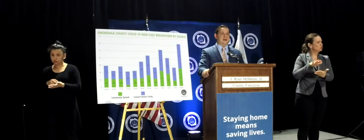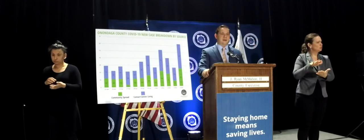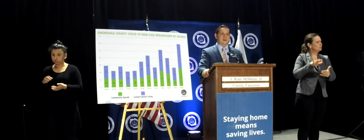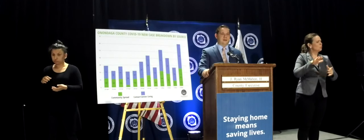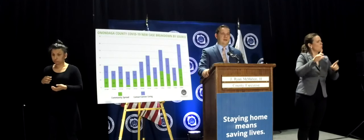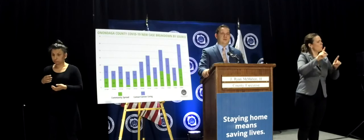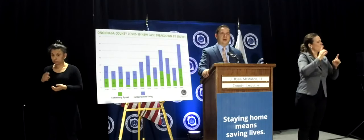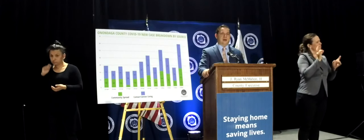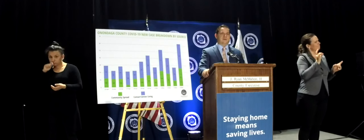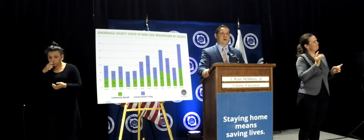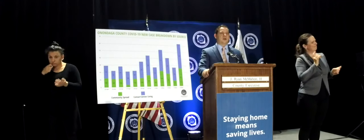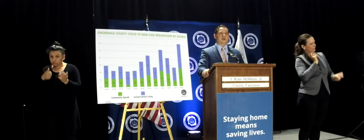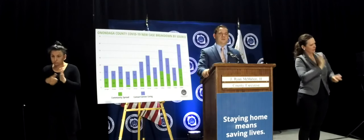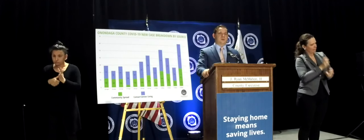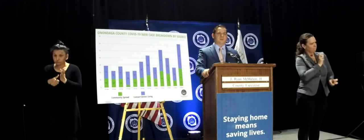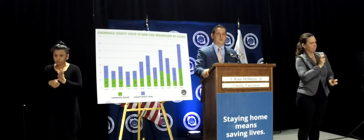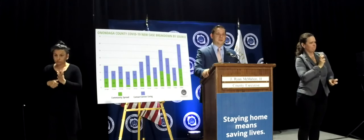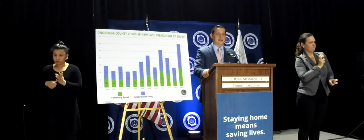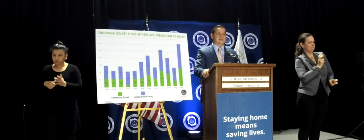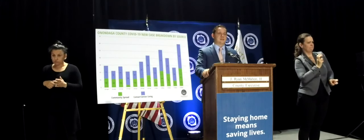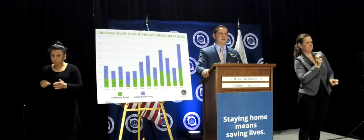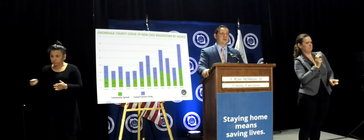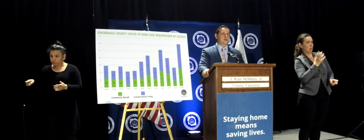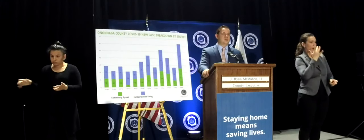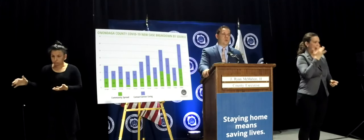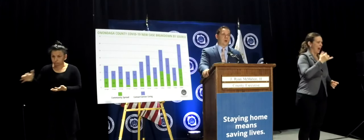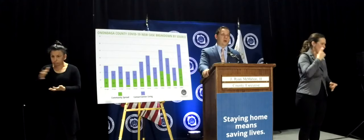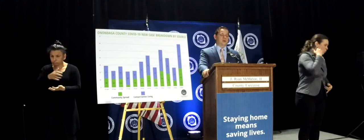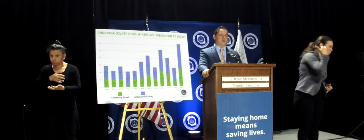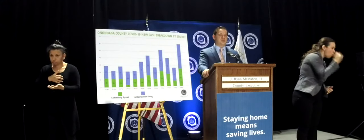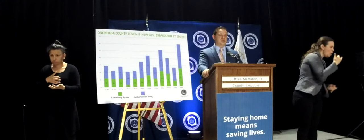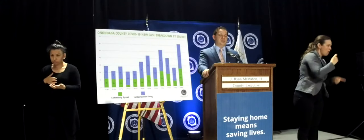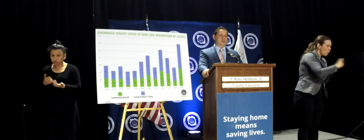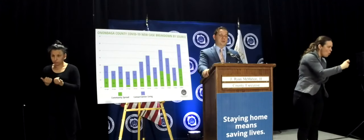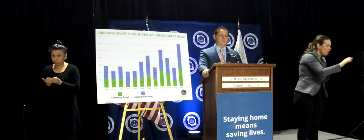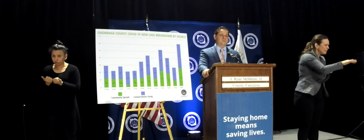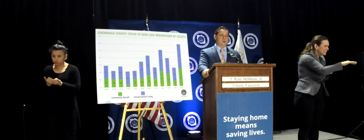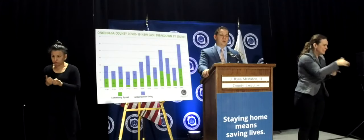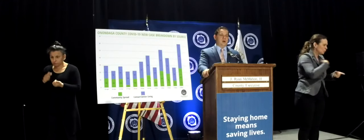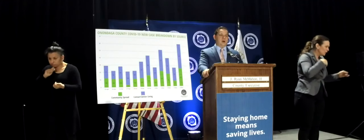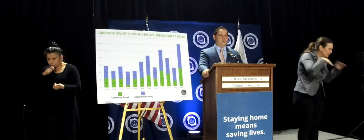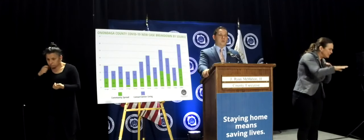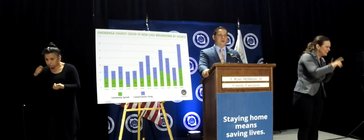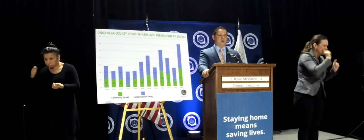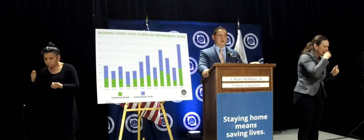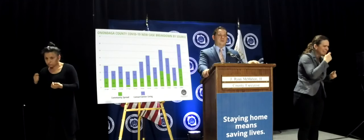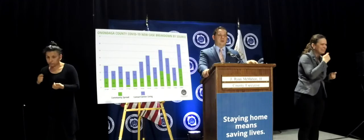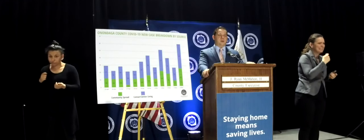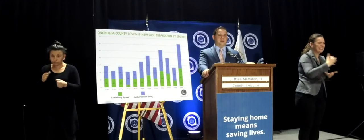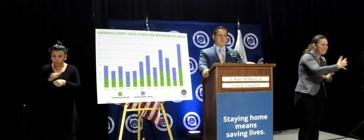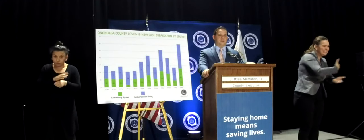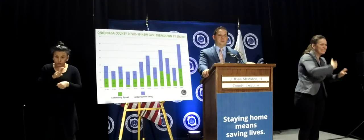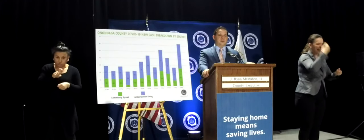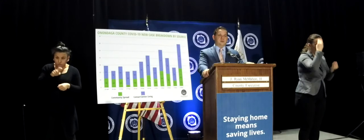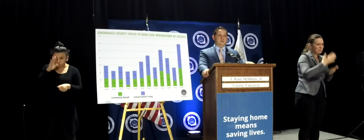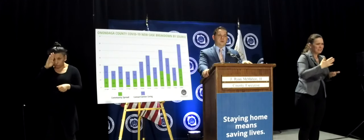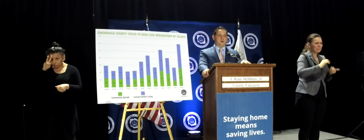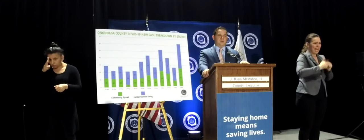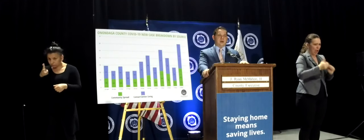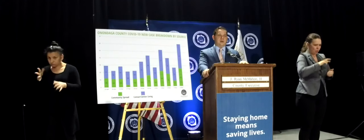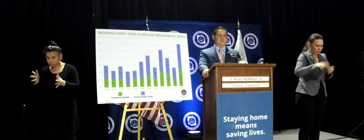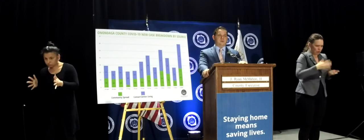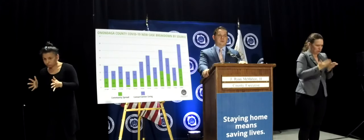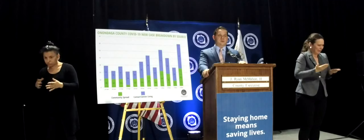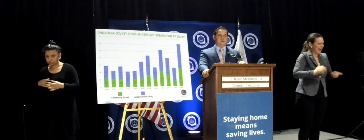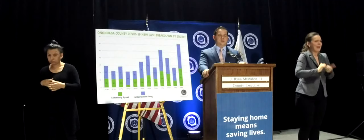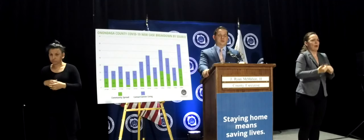that data if you have 100 different people doing testing. So we're going to do it strategically. We know we have independent living facilities. We know